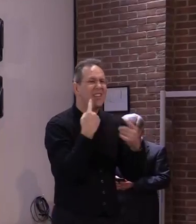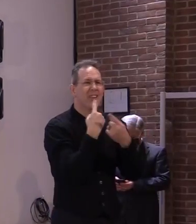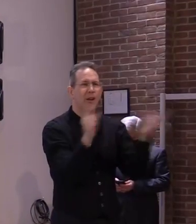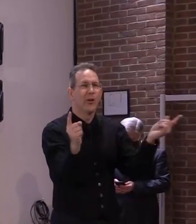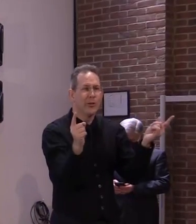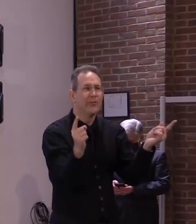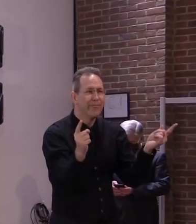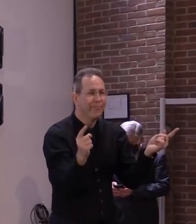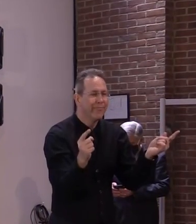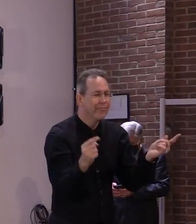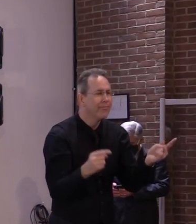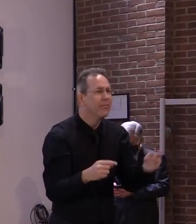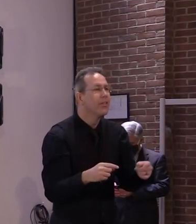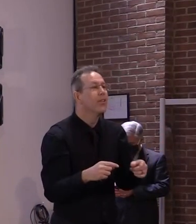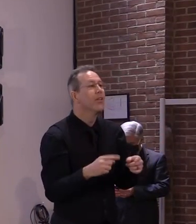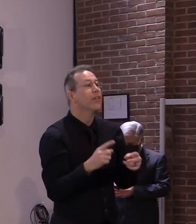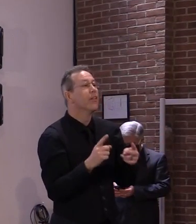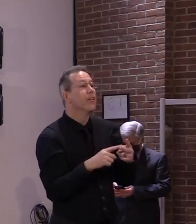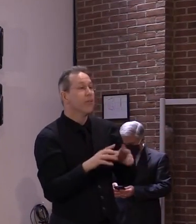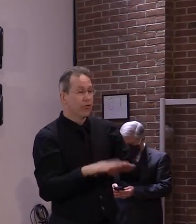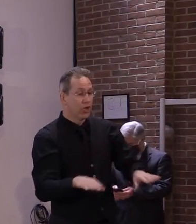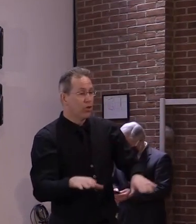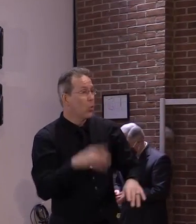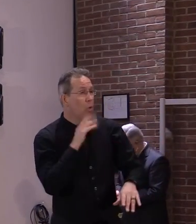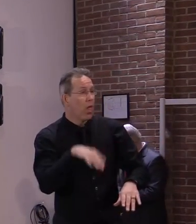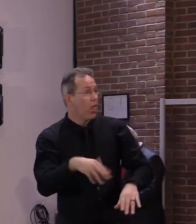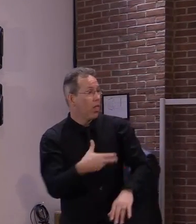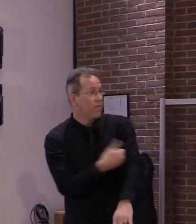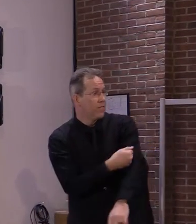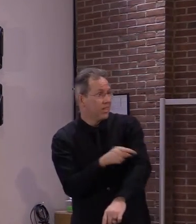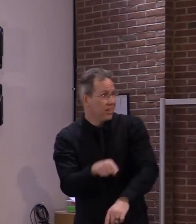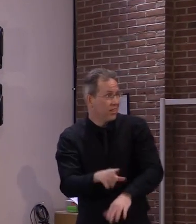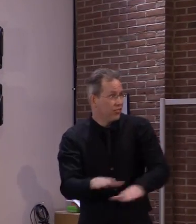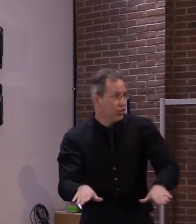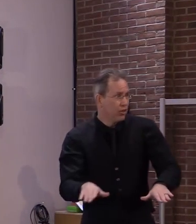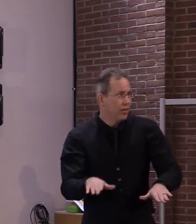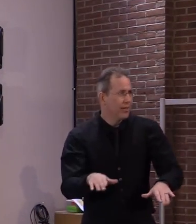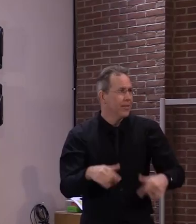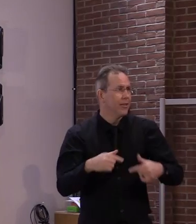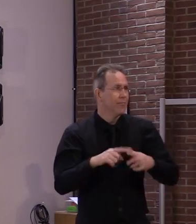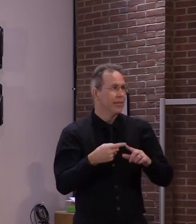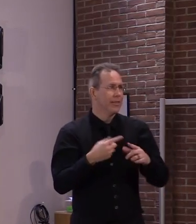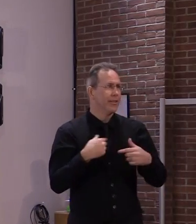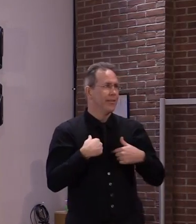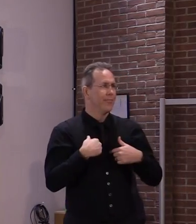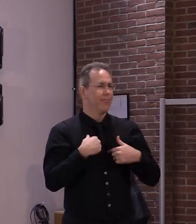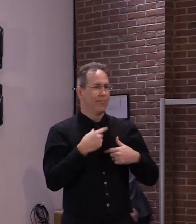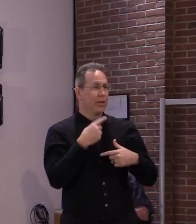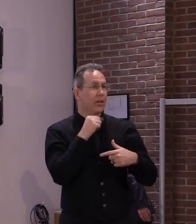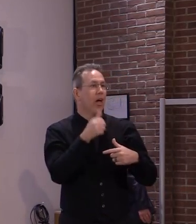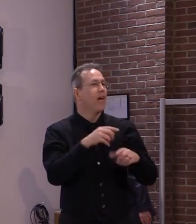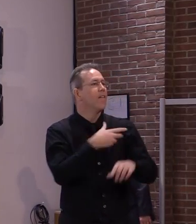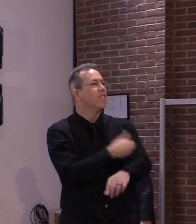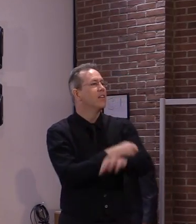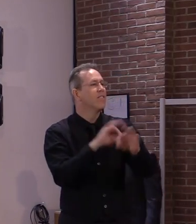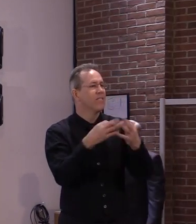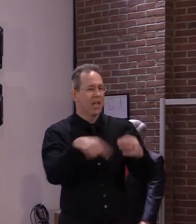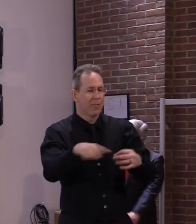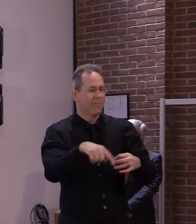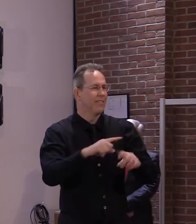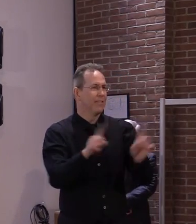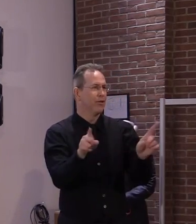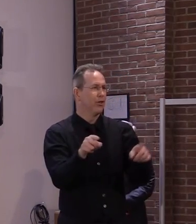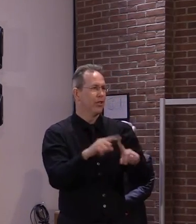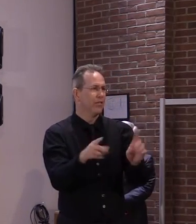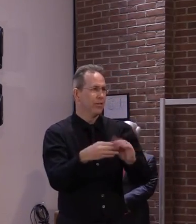the kids being unvaccinated can't be considered part of the vaccinated family who then gathers with the other household.